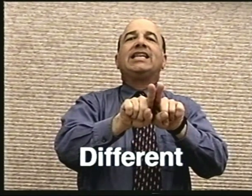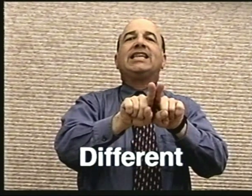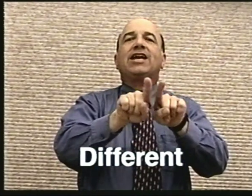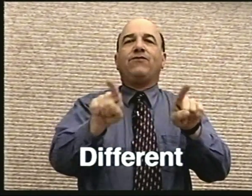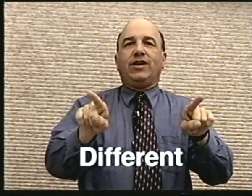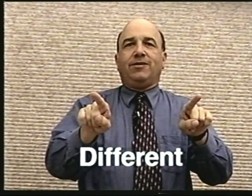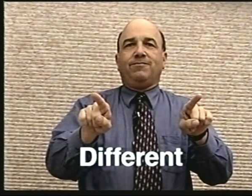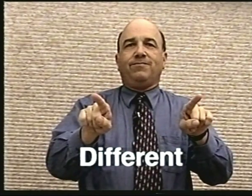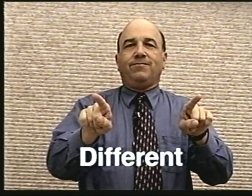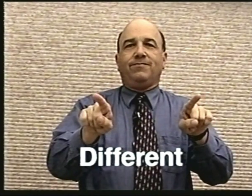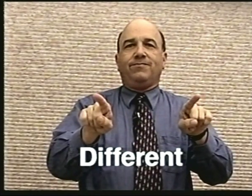Different,